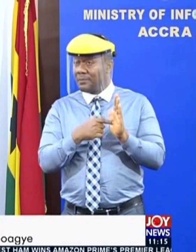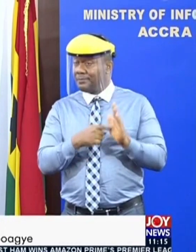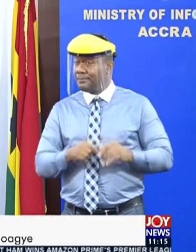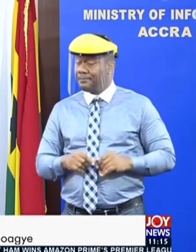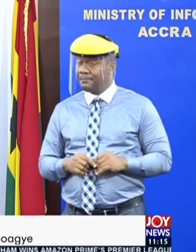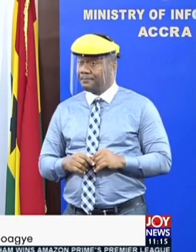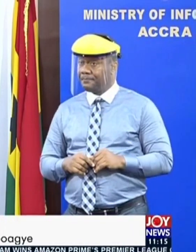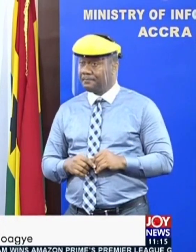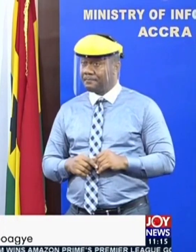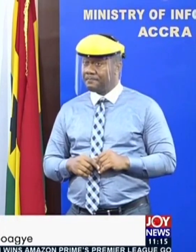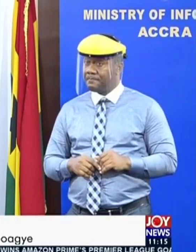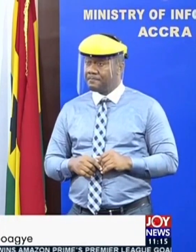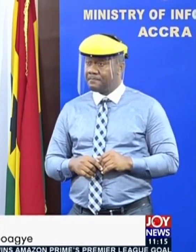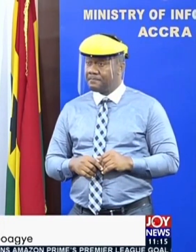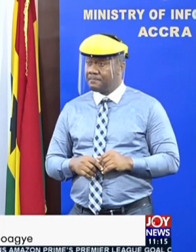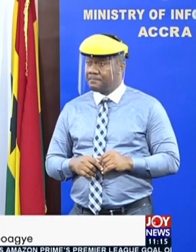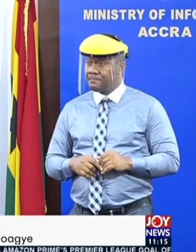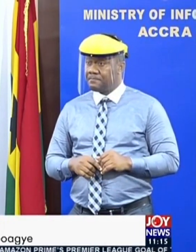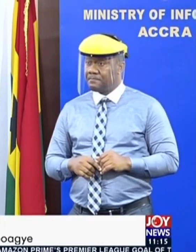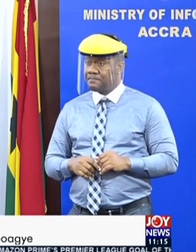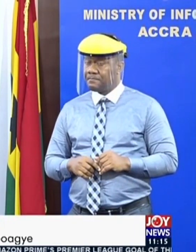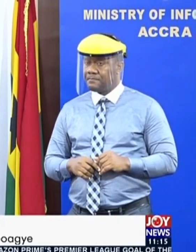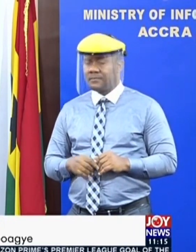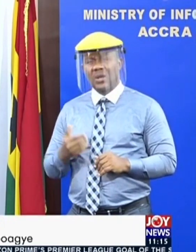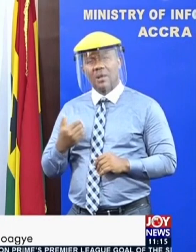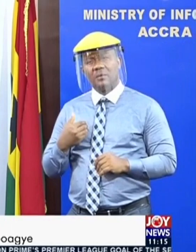As we said, we have had about